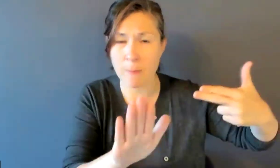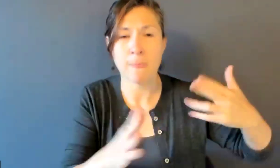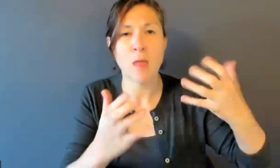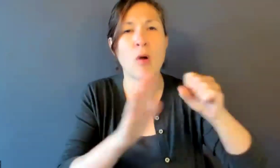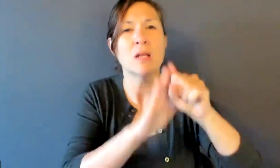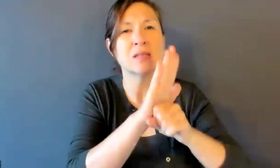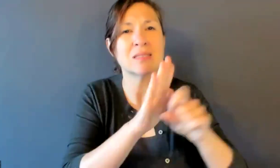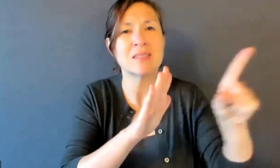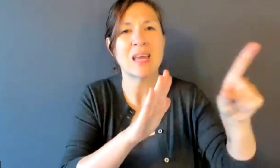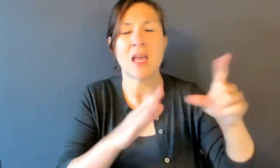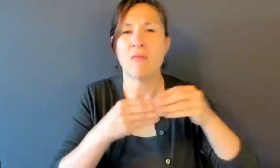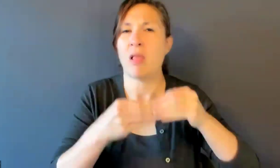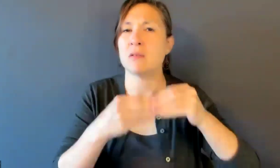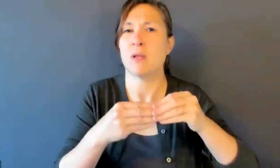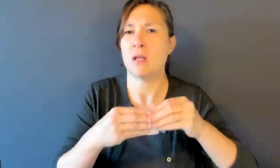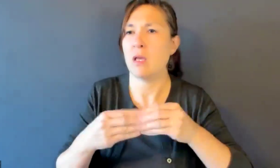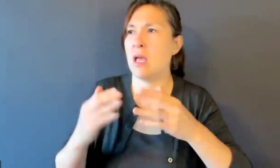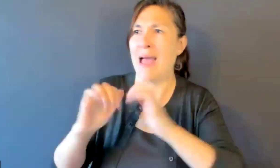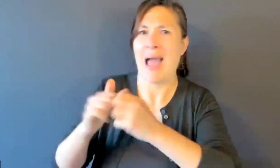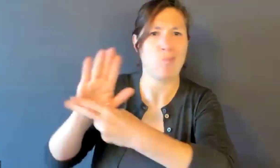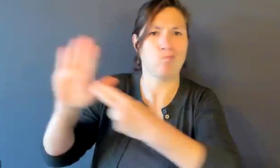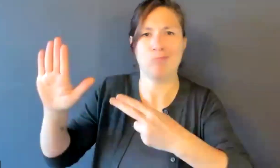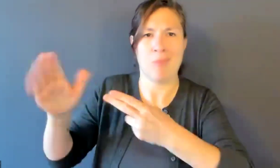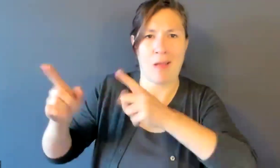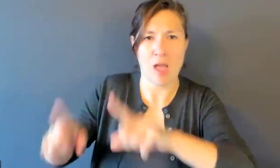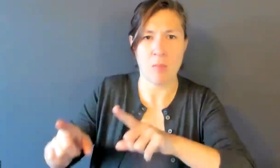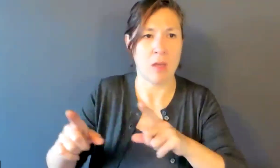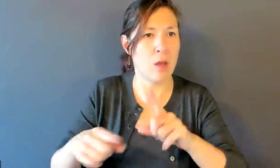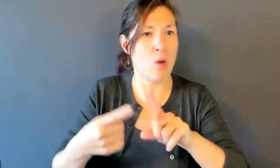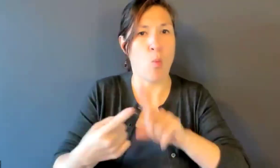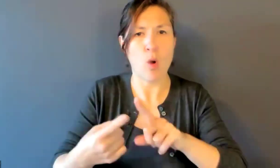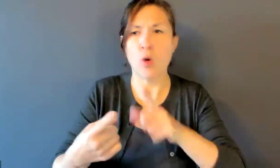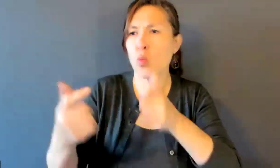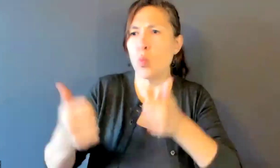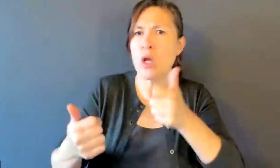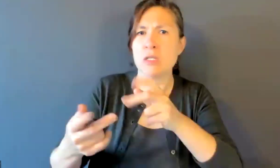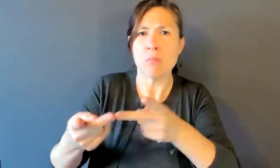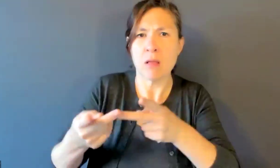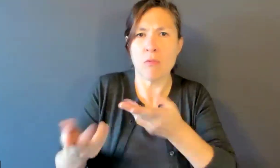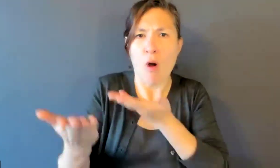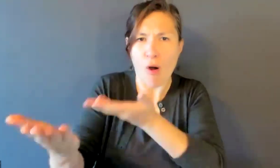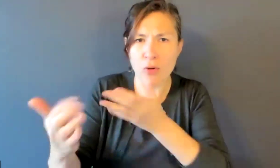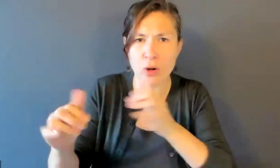in what that designation looks like for when we could offer it, for instance. But yes, we're